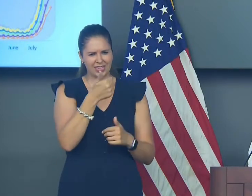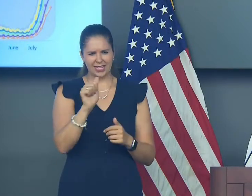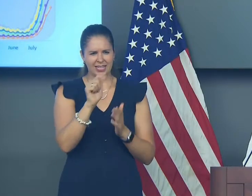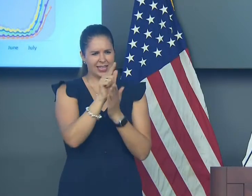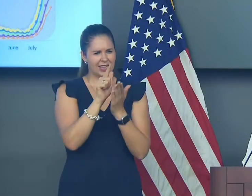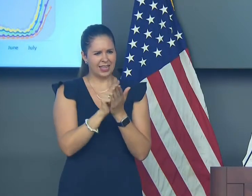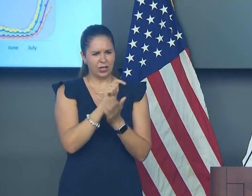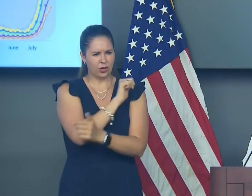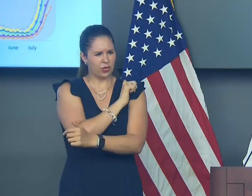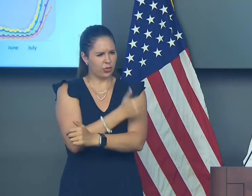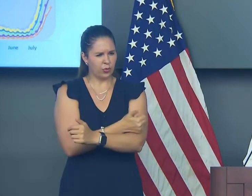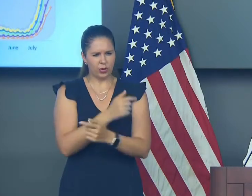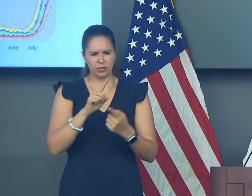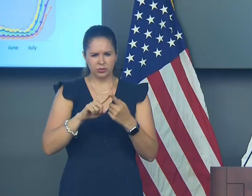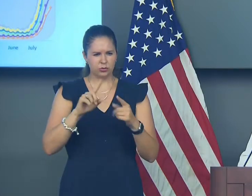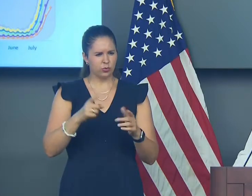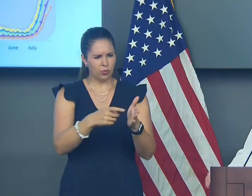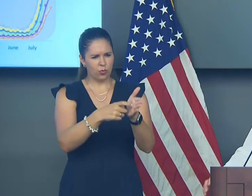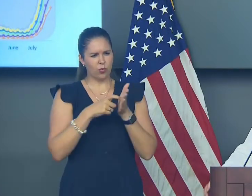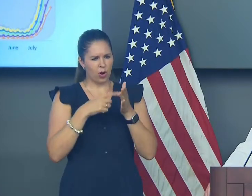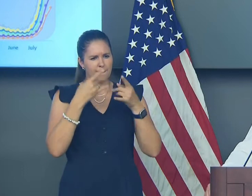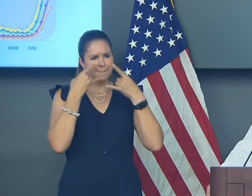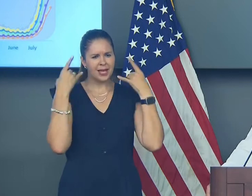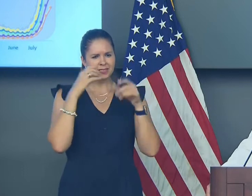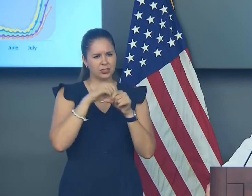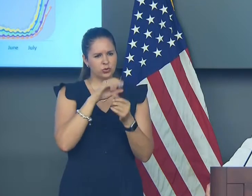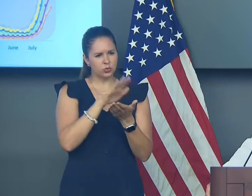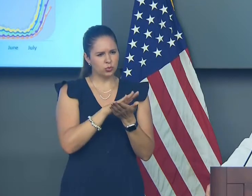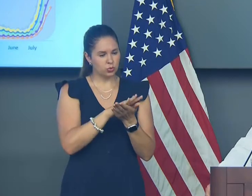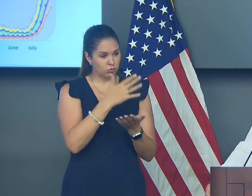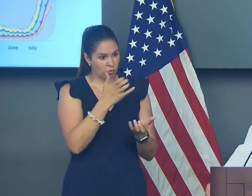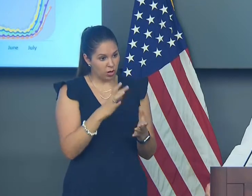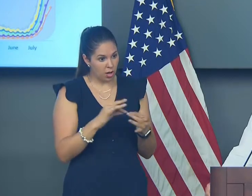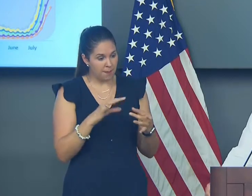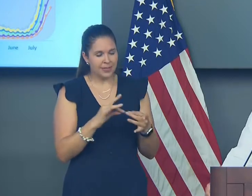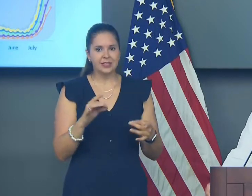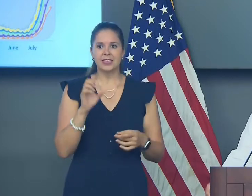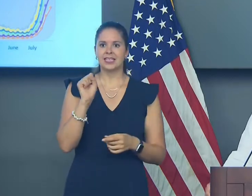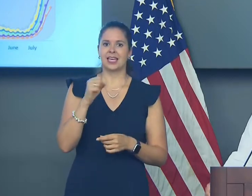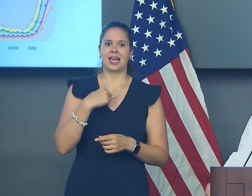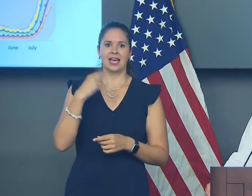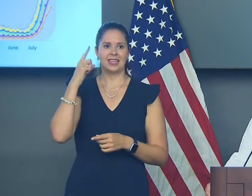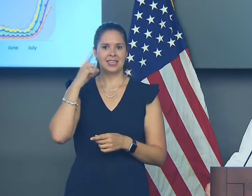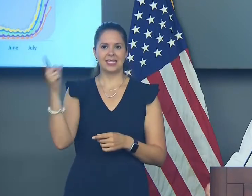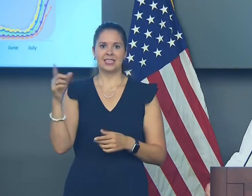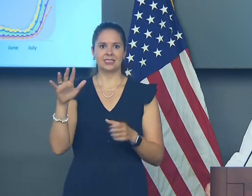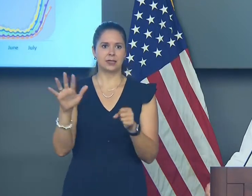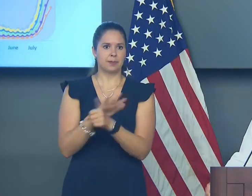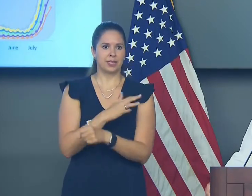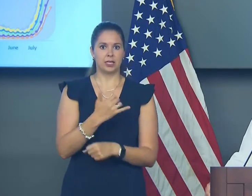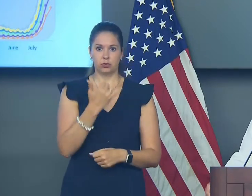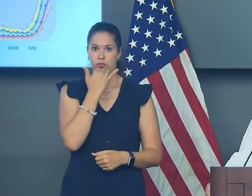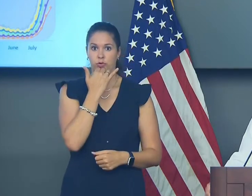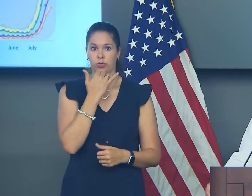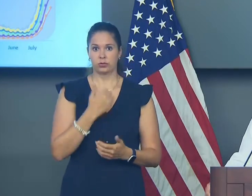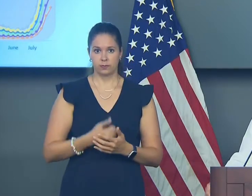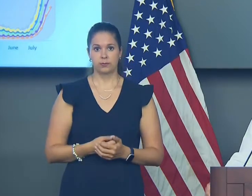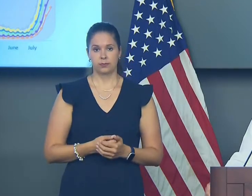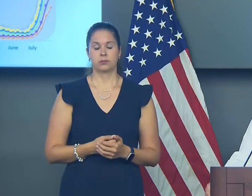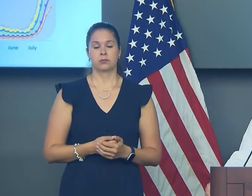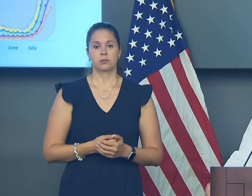to require masking in schools. Would you like to comment on that? Yeah, I opinion? think he's completely wrong.